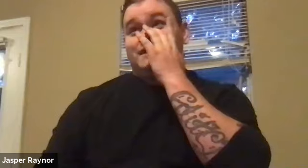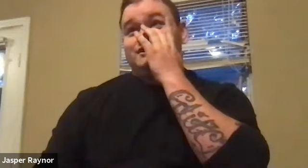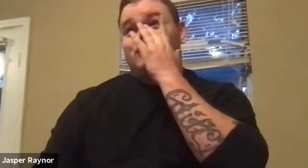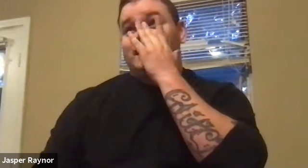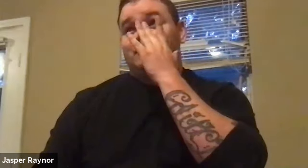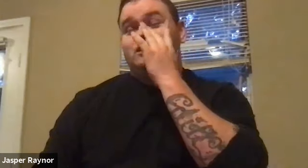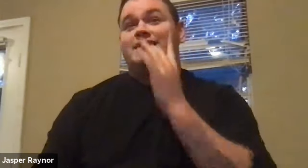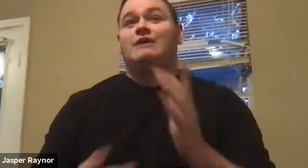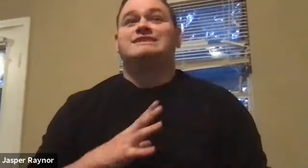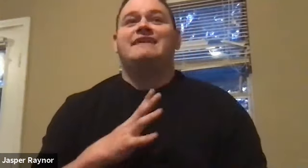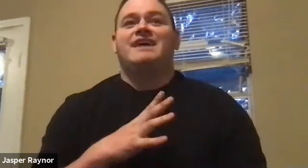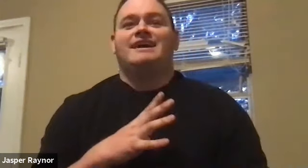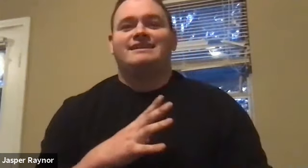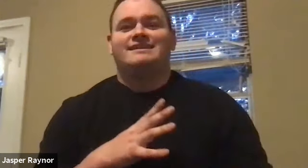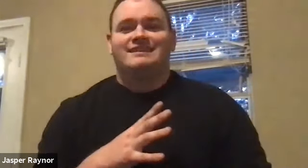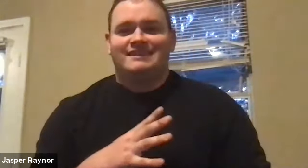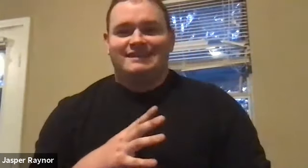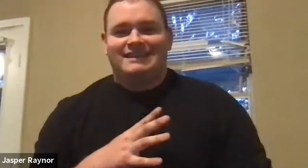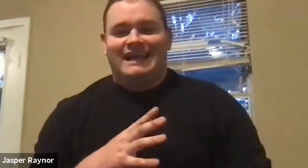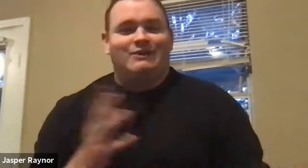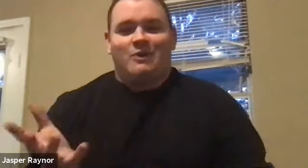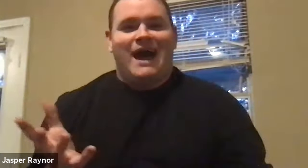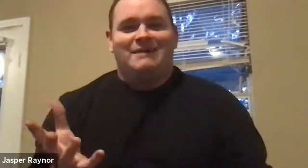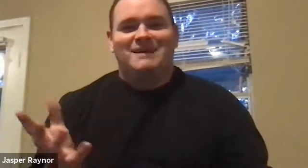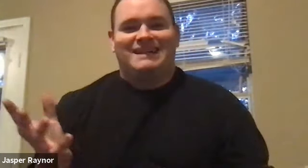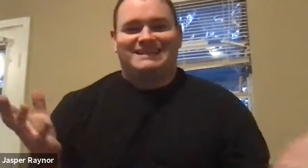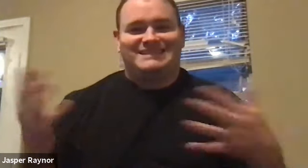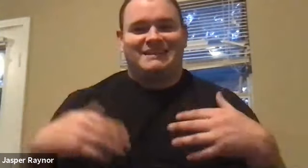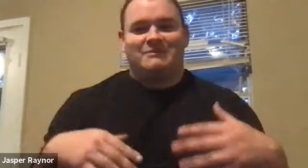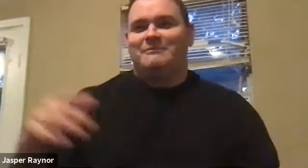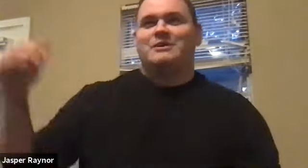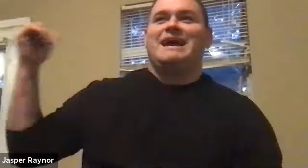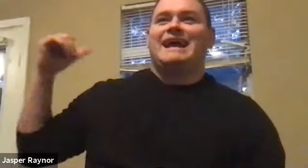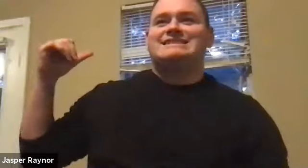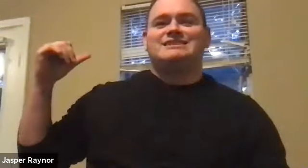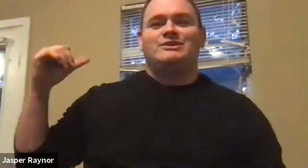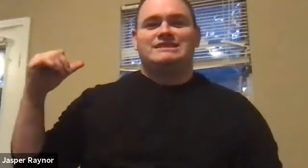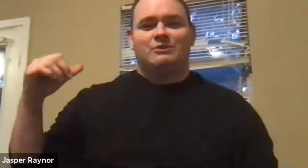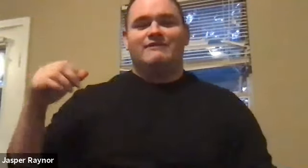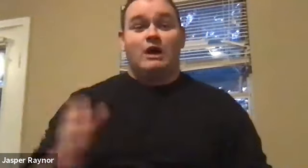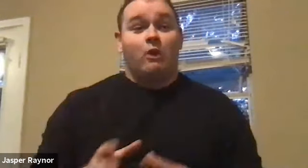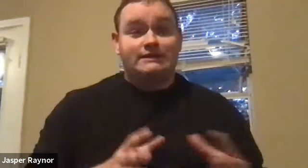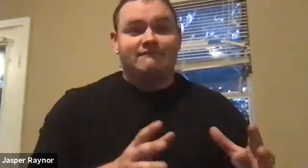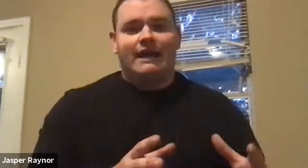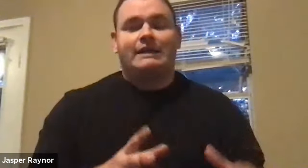like stressed out or something, I was fine. I don't know why, but like one of my exes noticed it. Whenever I wasn't fine, I was